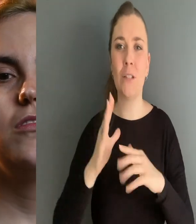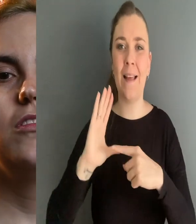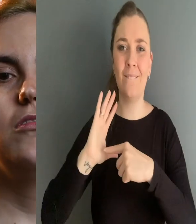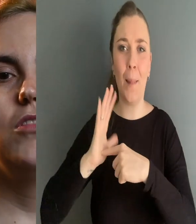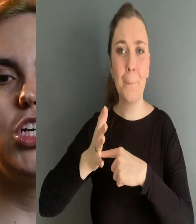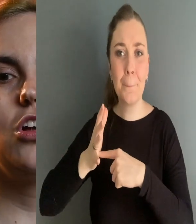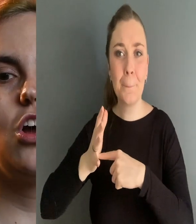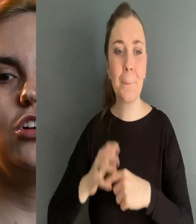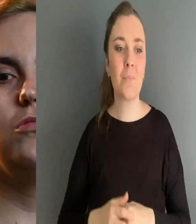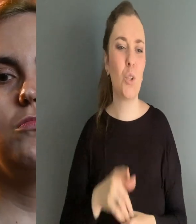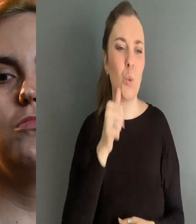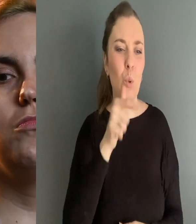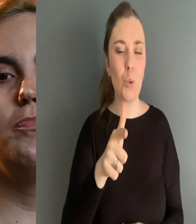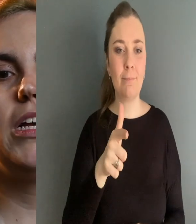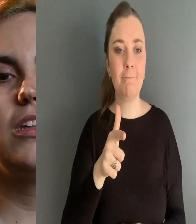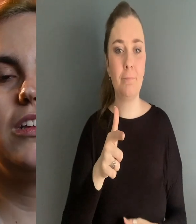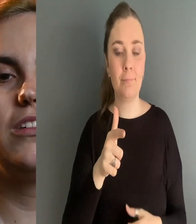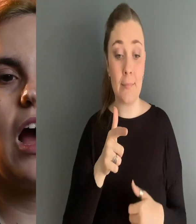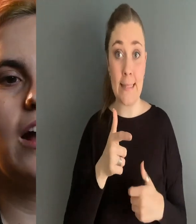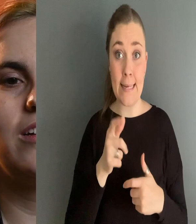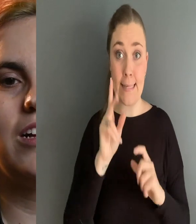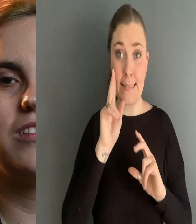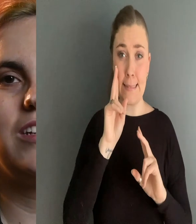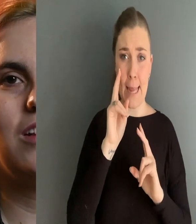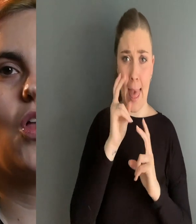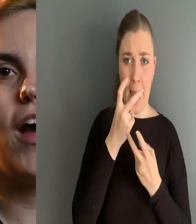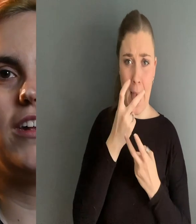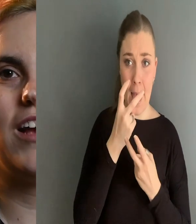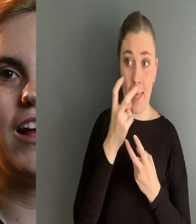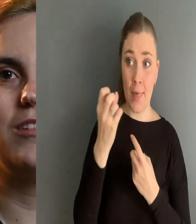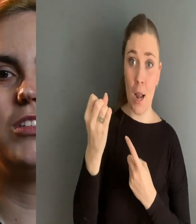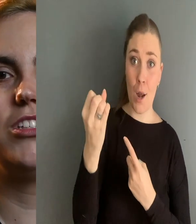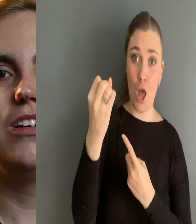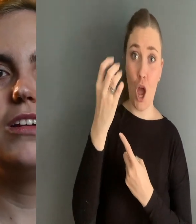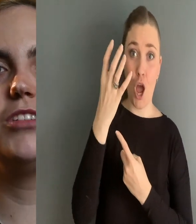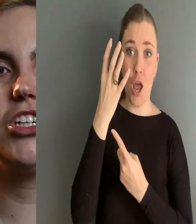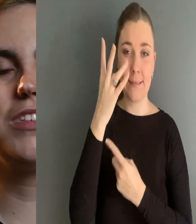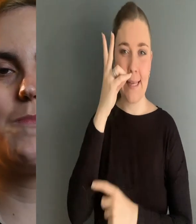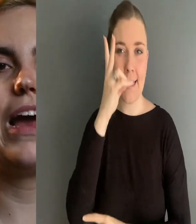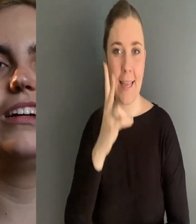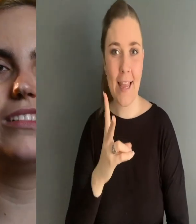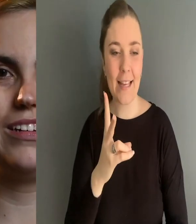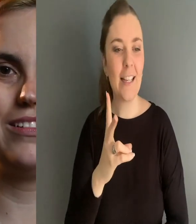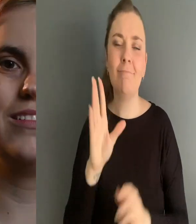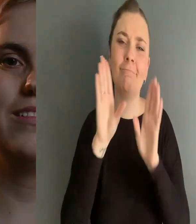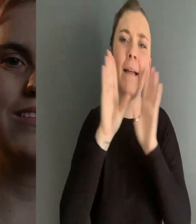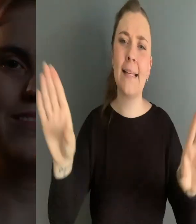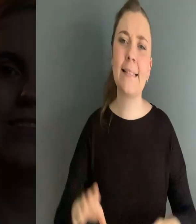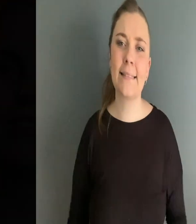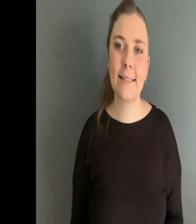you know being in the dark and then seeing white again it was it was just amazing